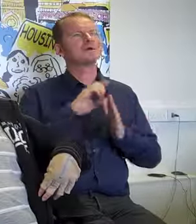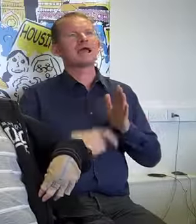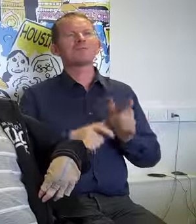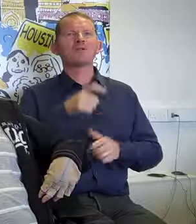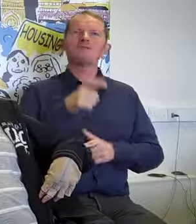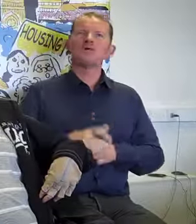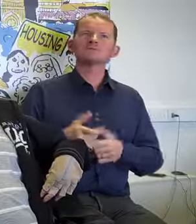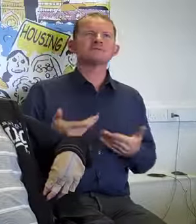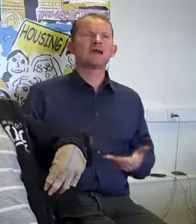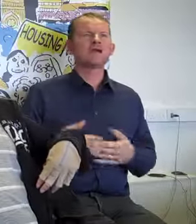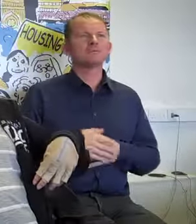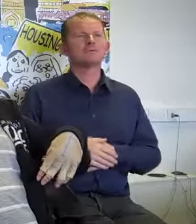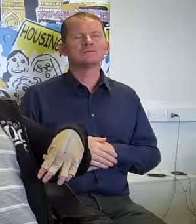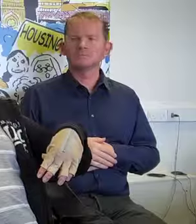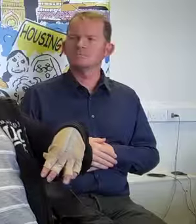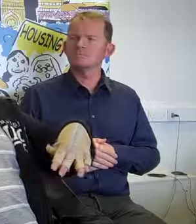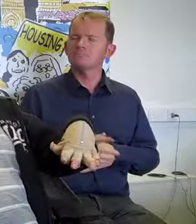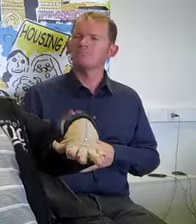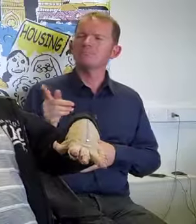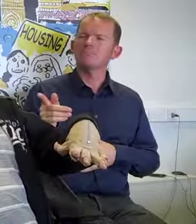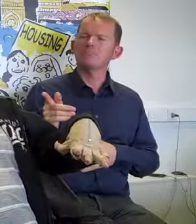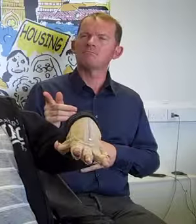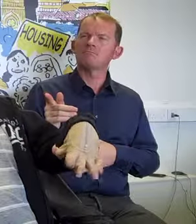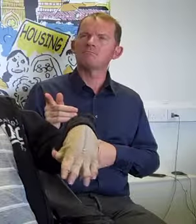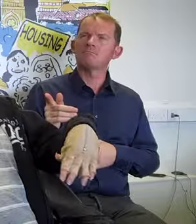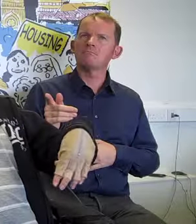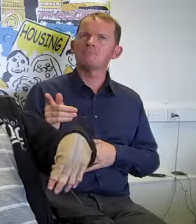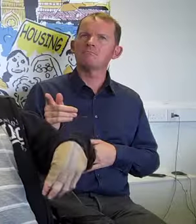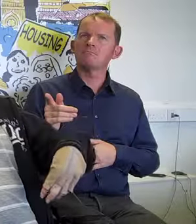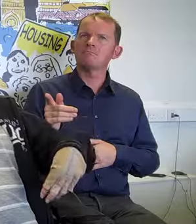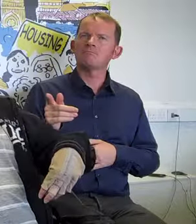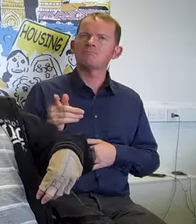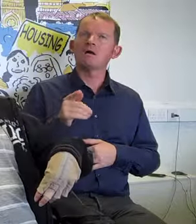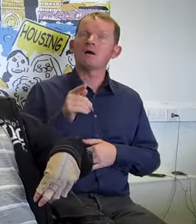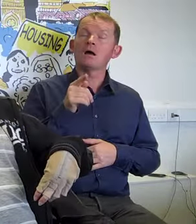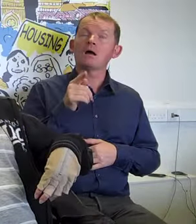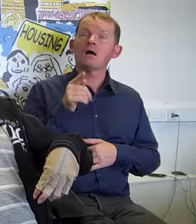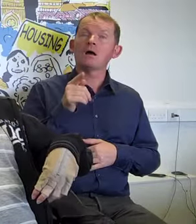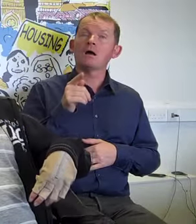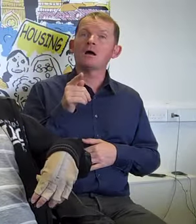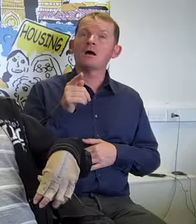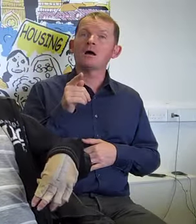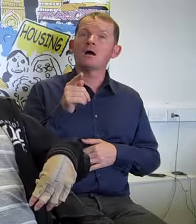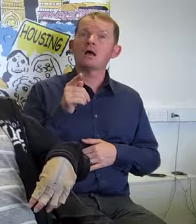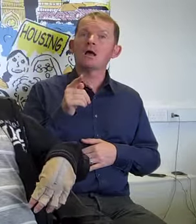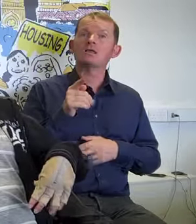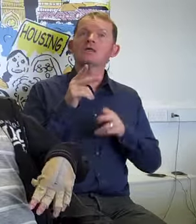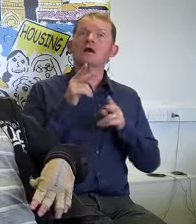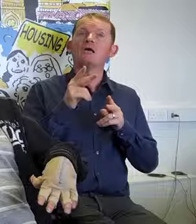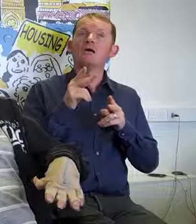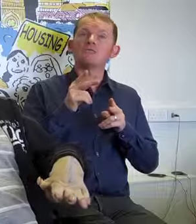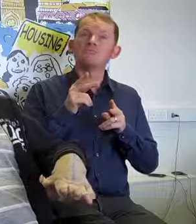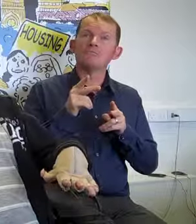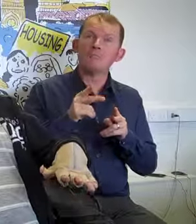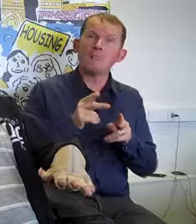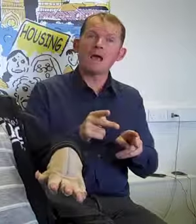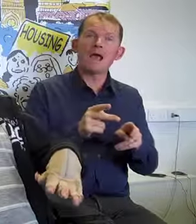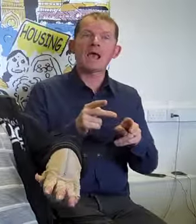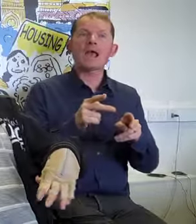Right, okay. And in that respect that it's removed a lot of the barriers